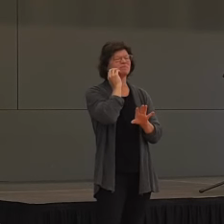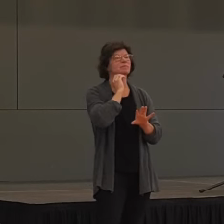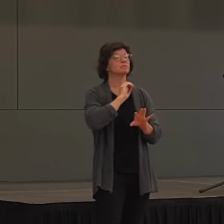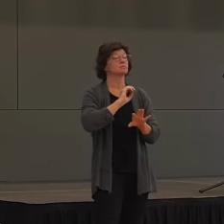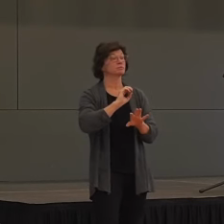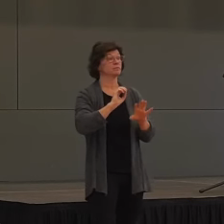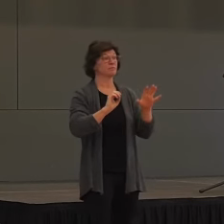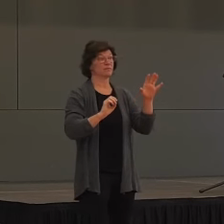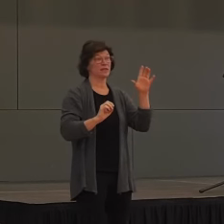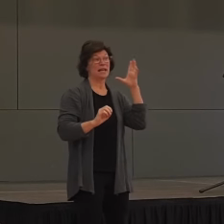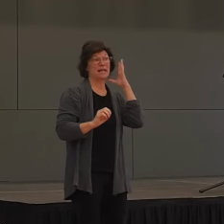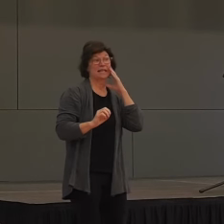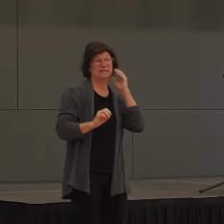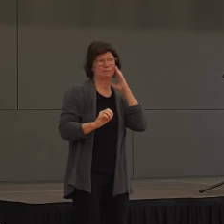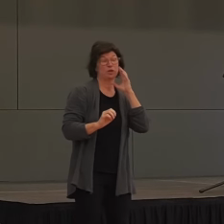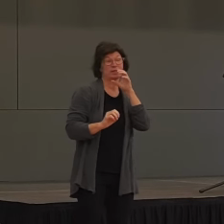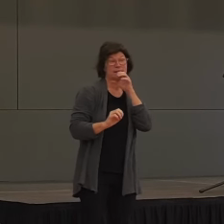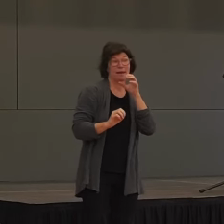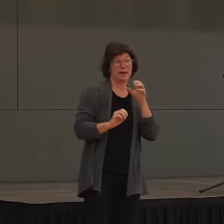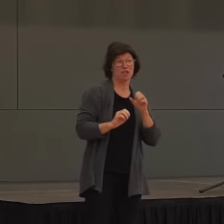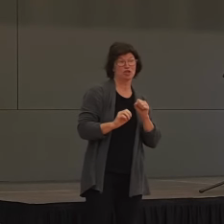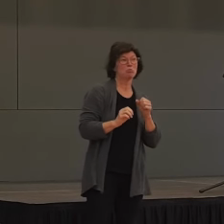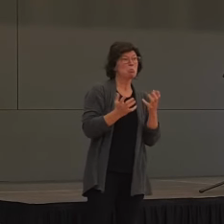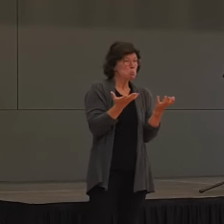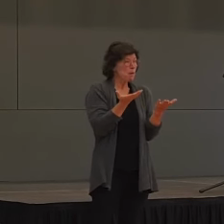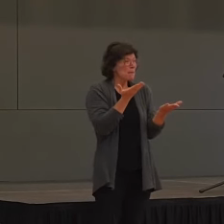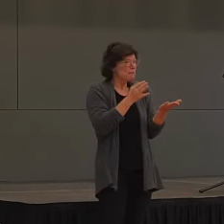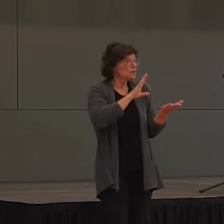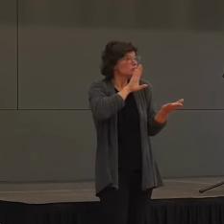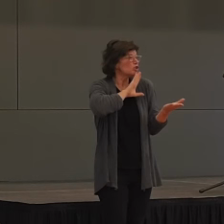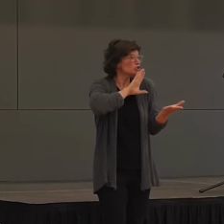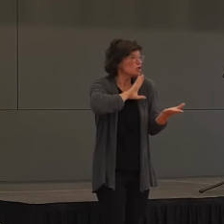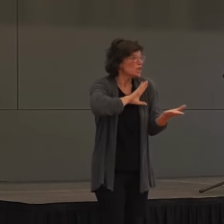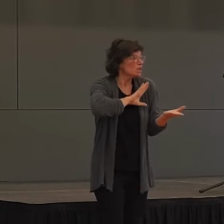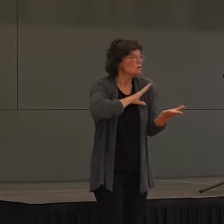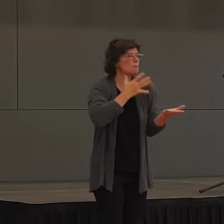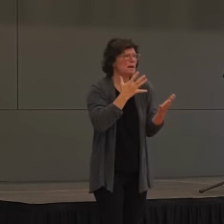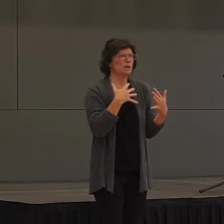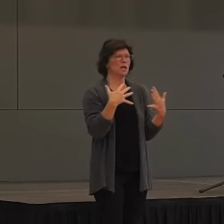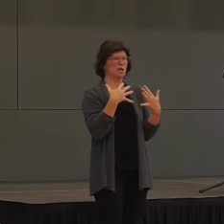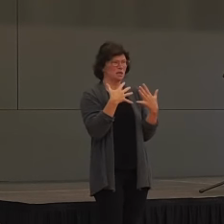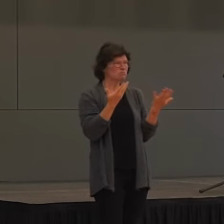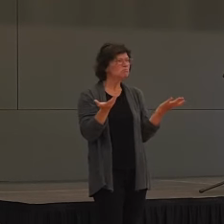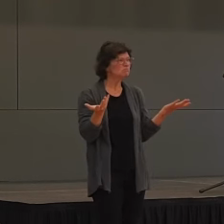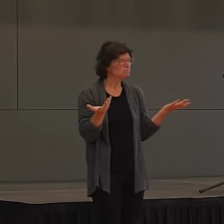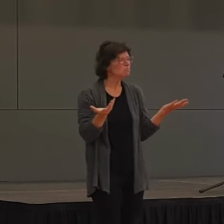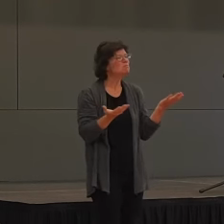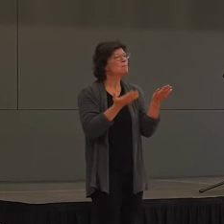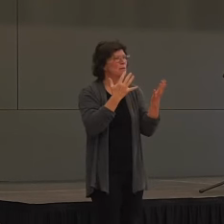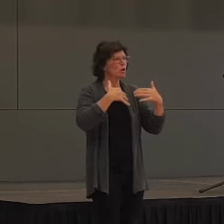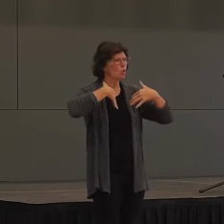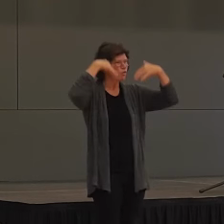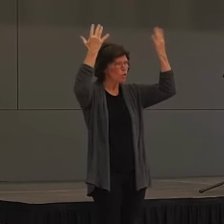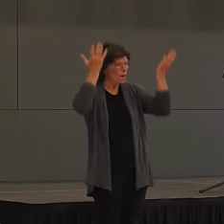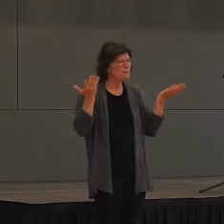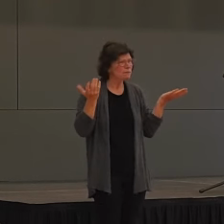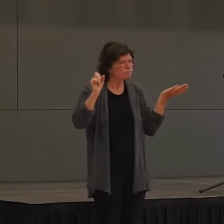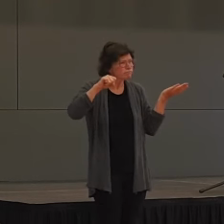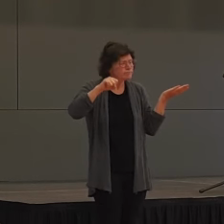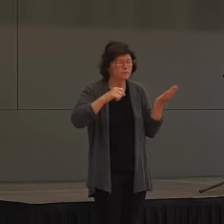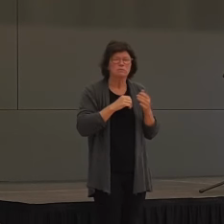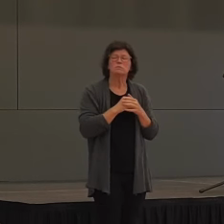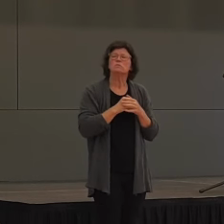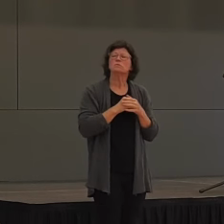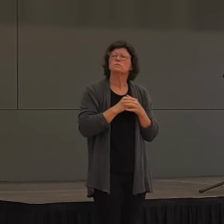experiencing aging might be frustrating, might be frightening, might be a little bit overwhelming,